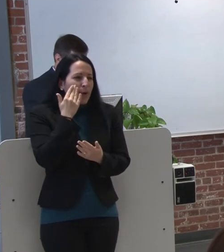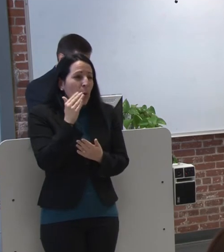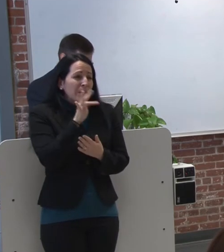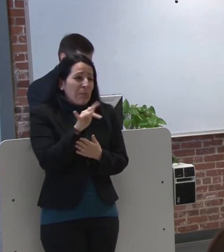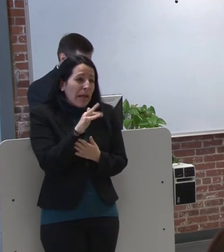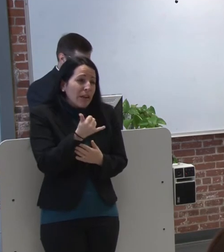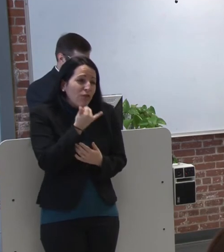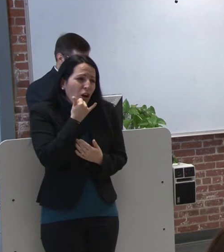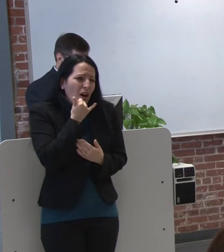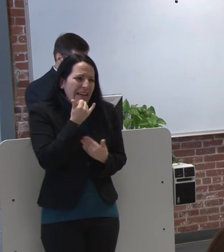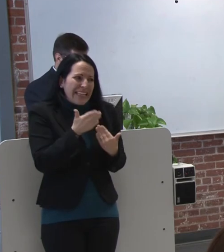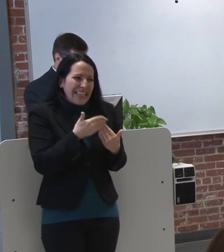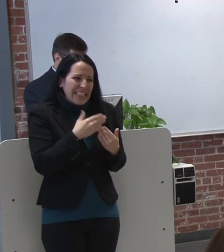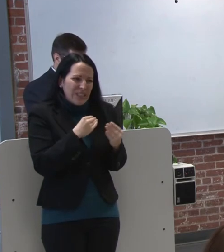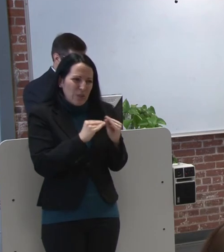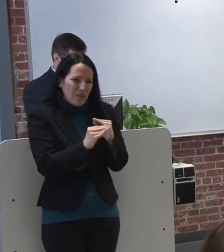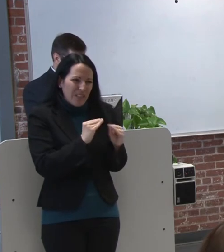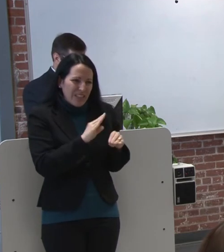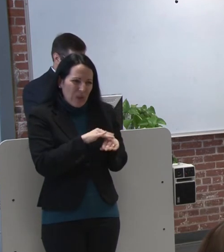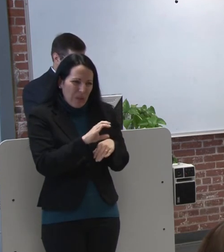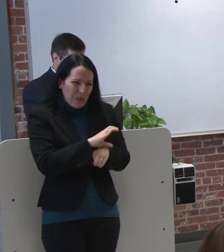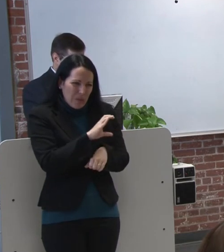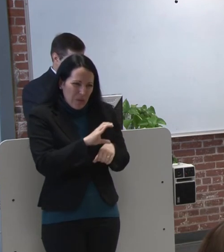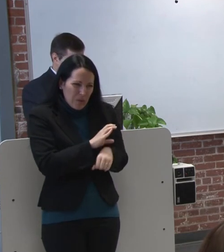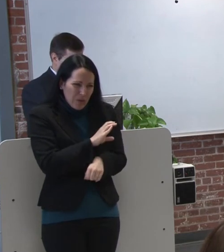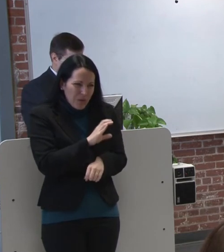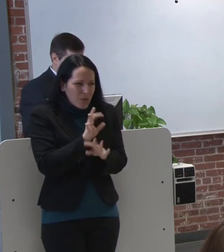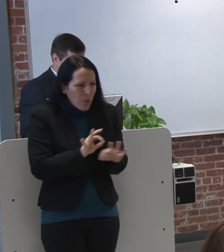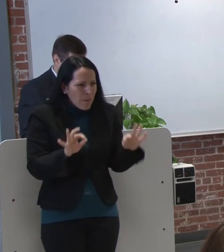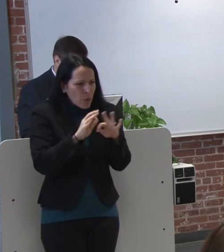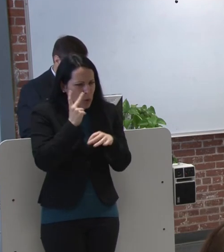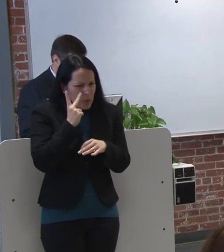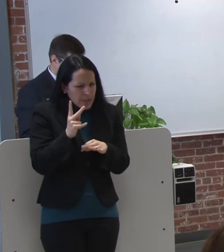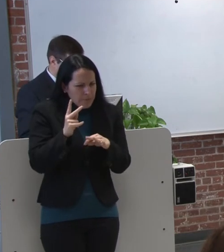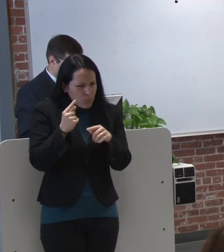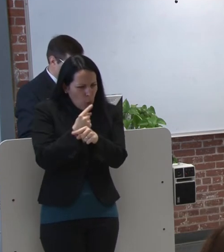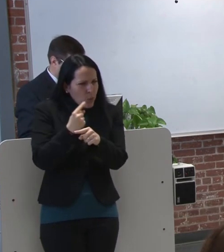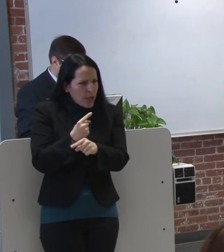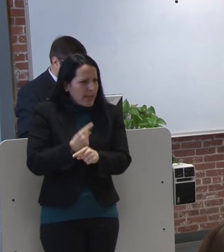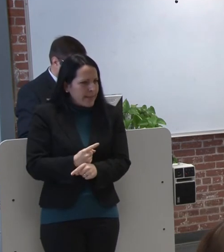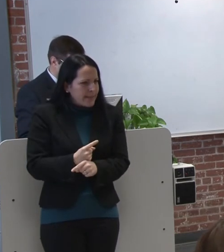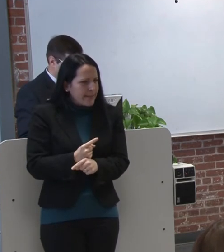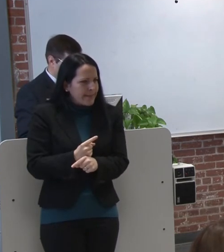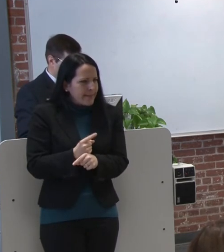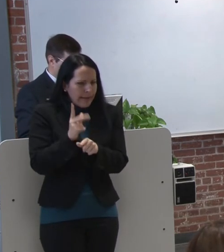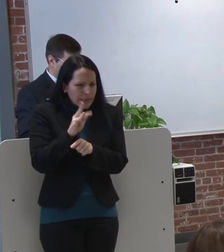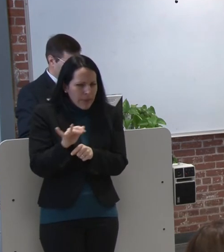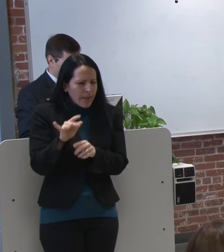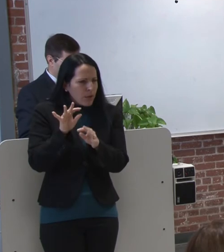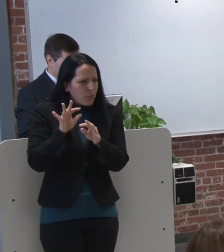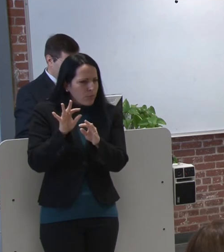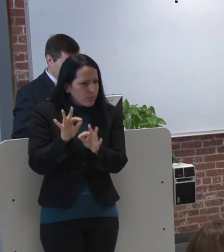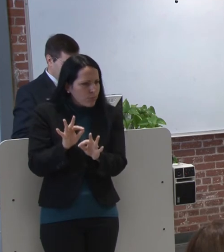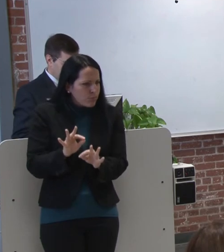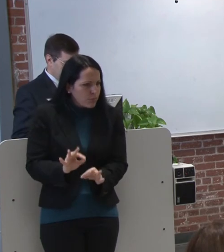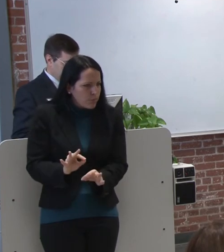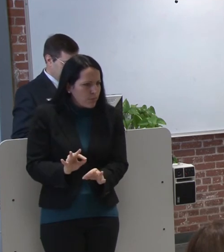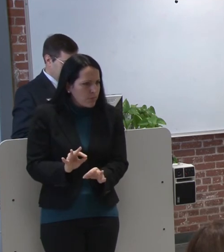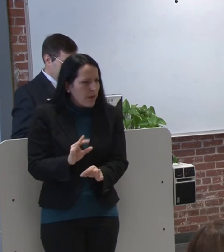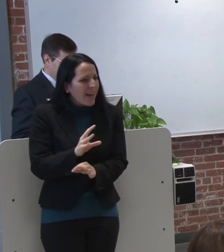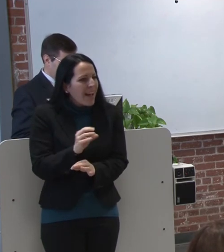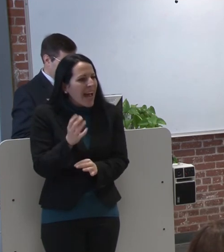so are you willing to go the extra mile to get it right? And that you care about people. And I think